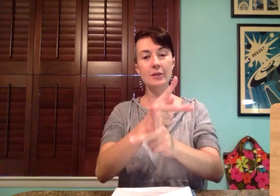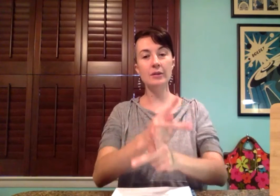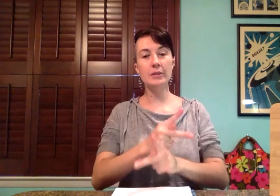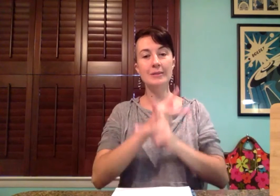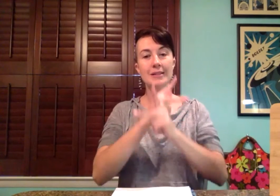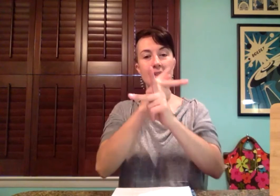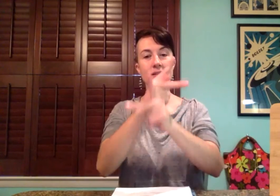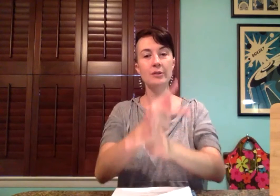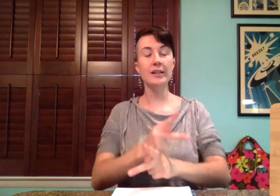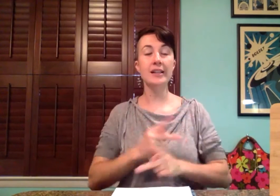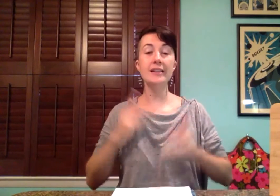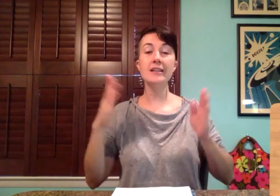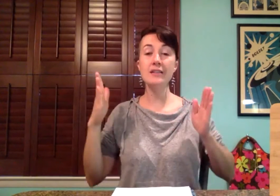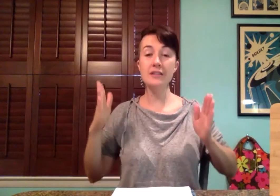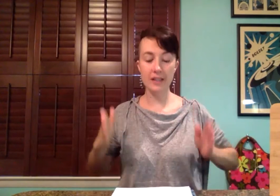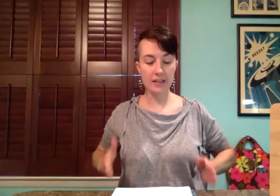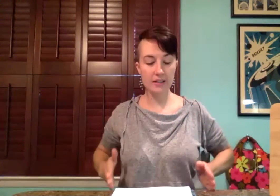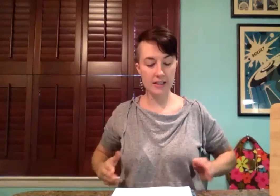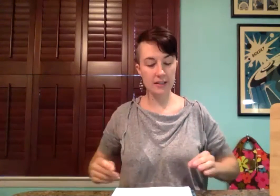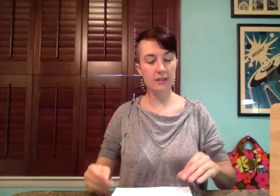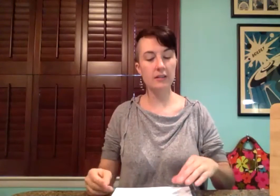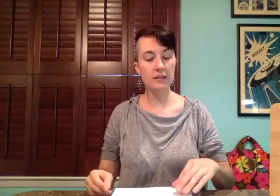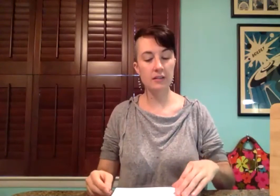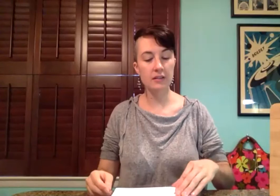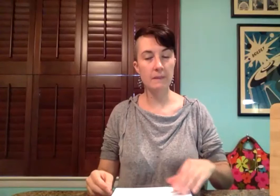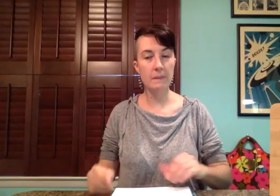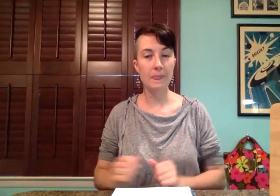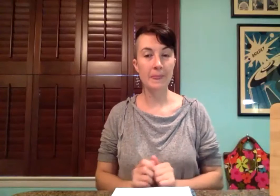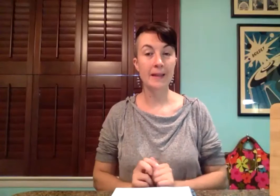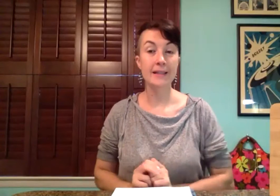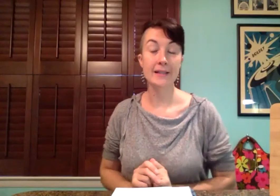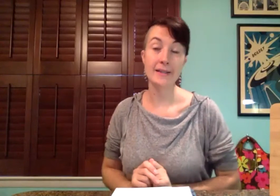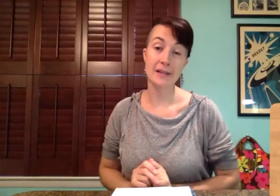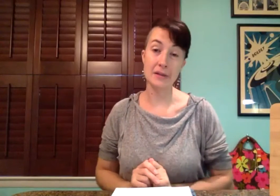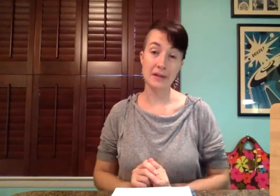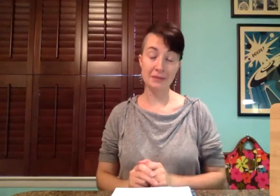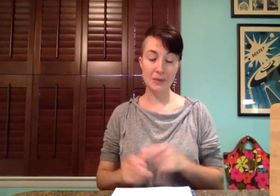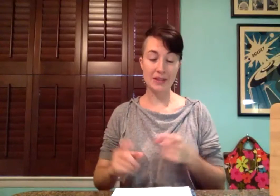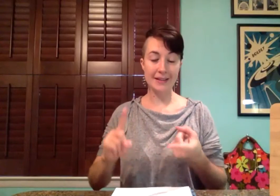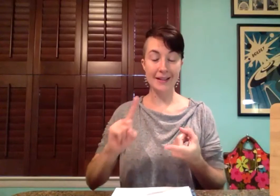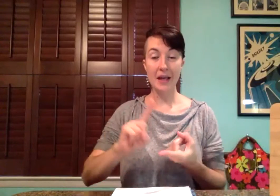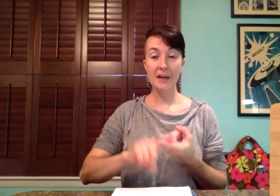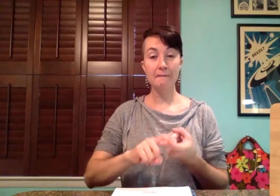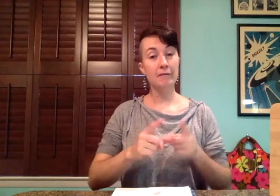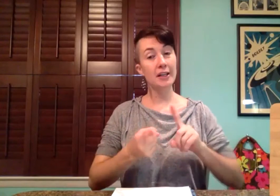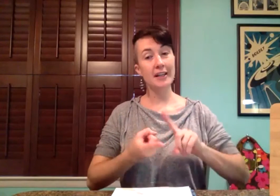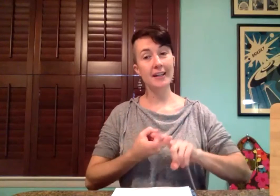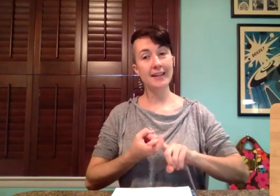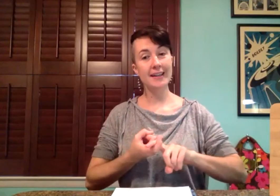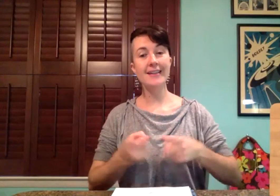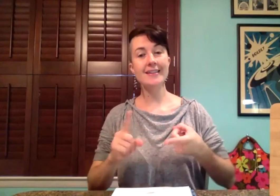or babysitter or any other caretaker. Here's another lovely one.